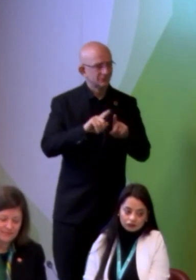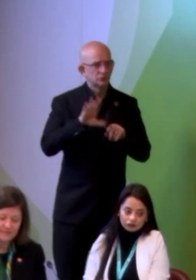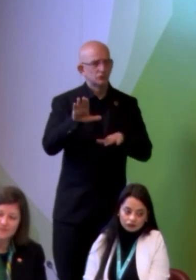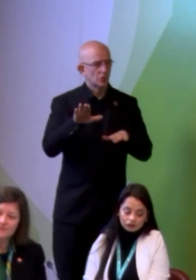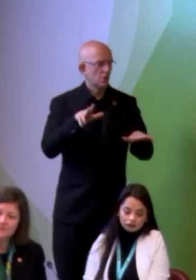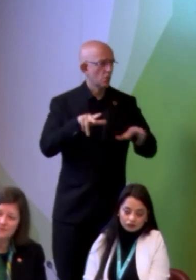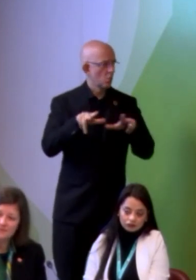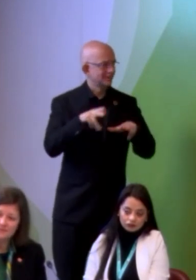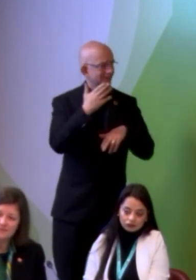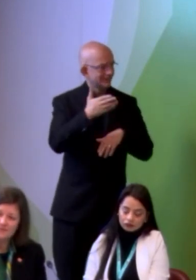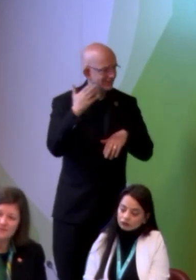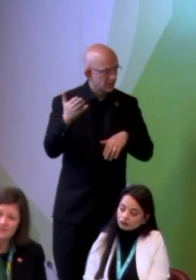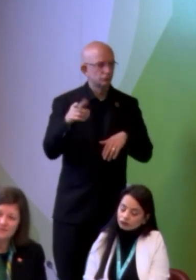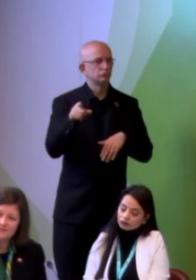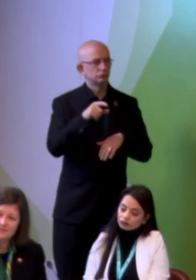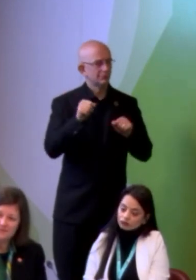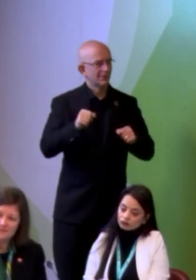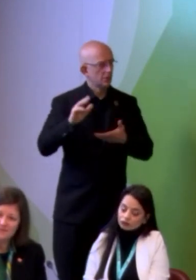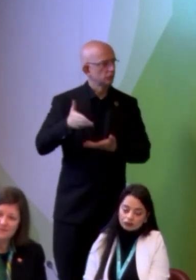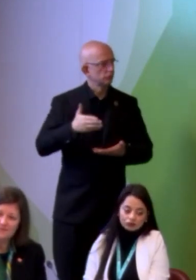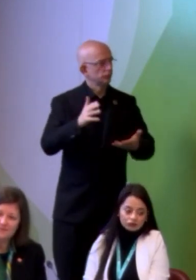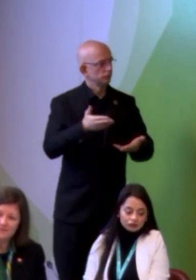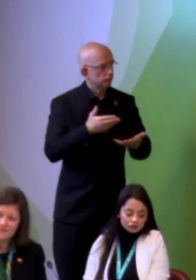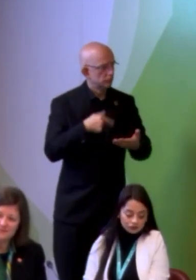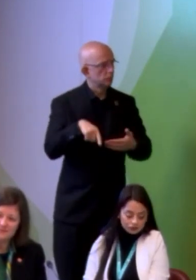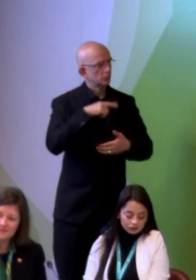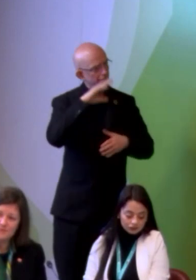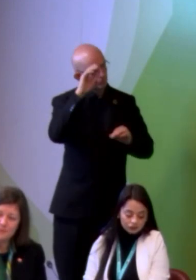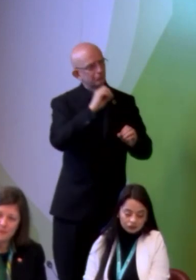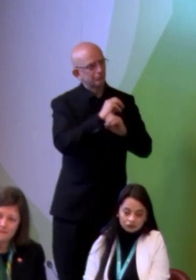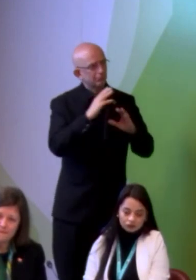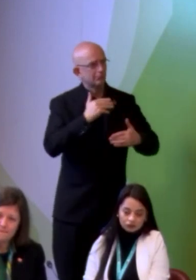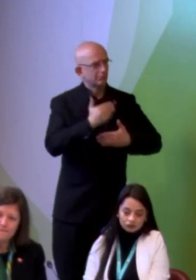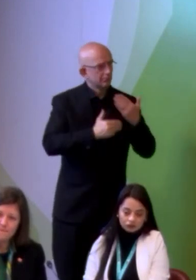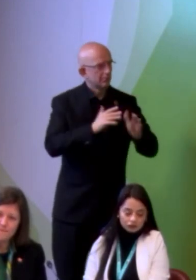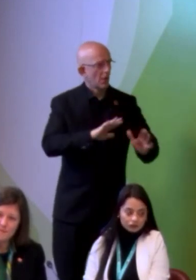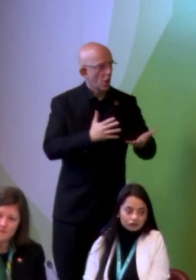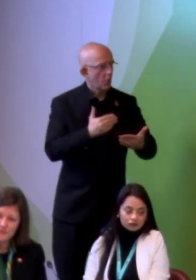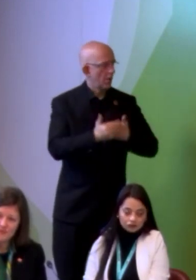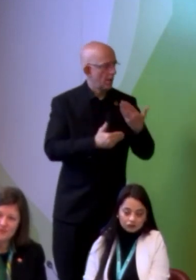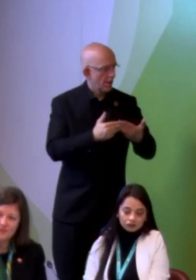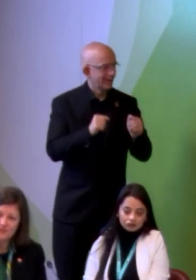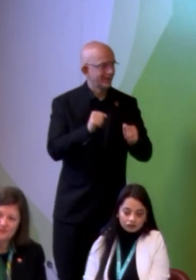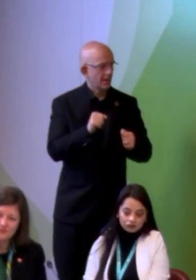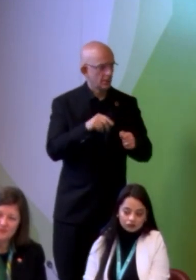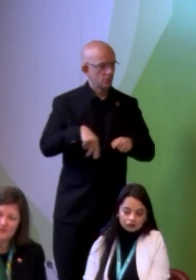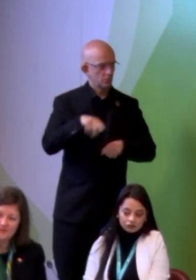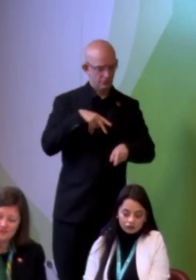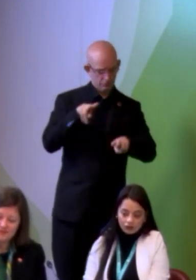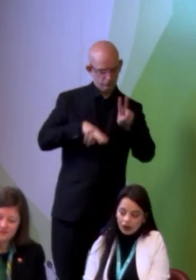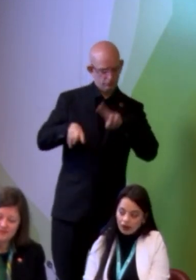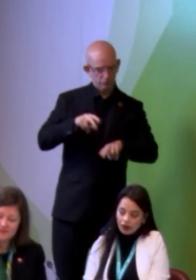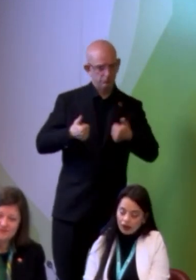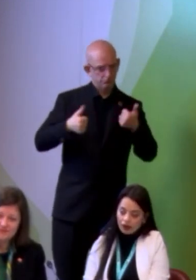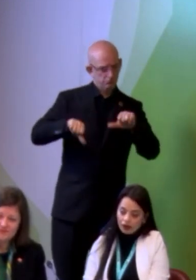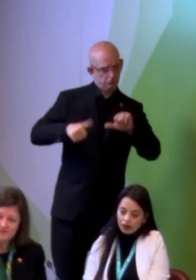contributors to the design, implementation, monitoring, and evaluation of our programs.